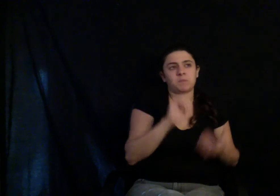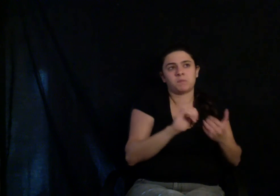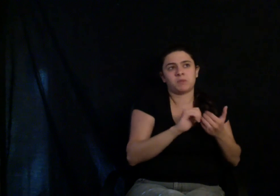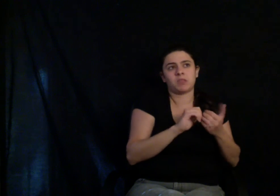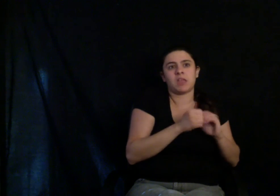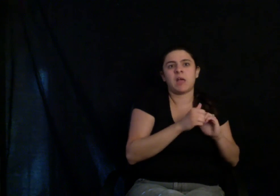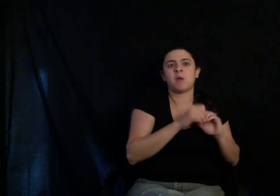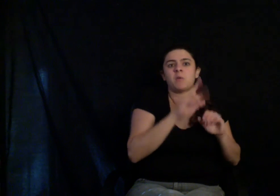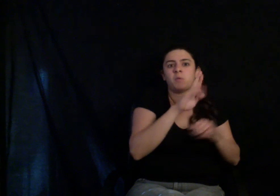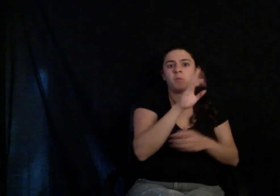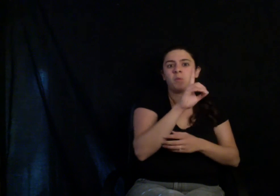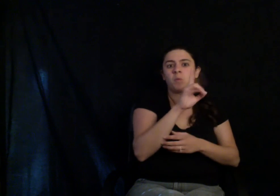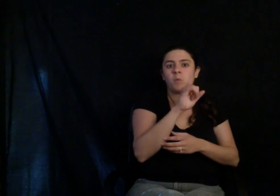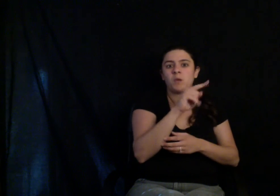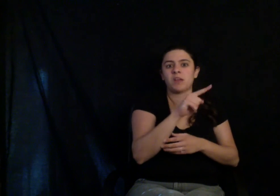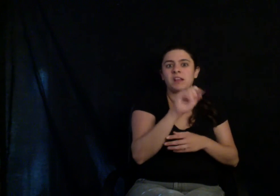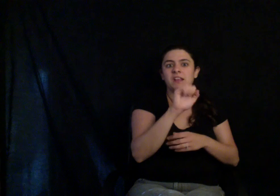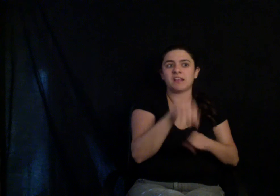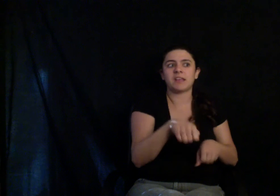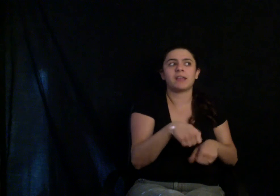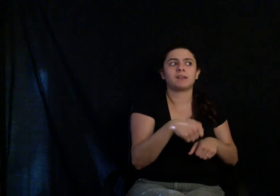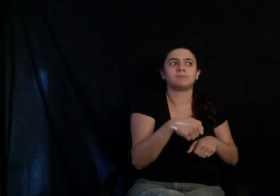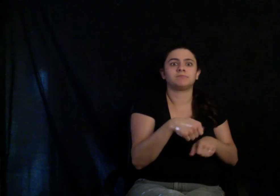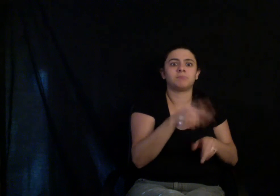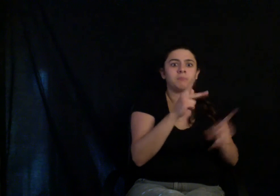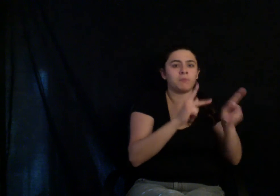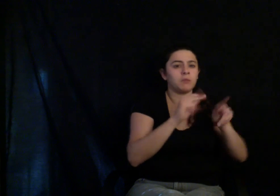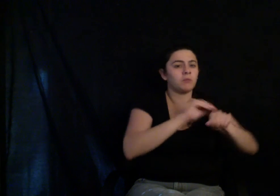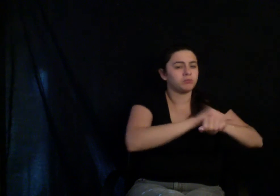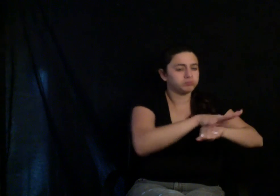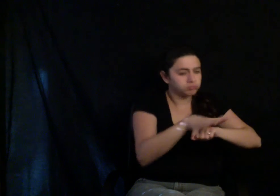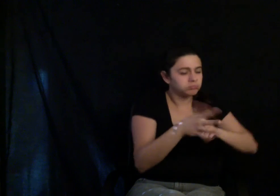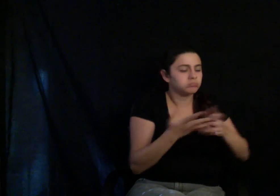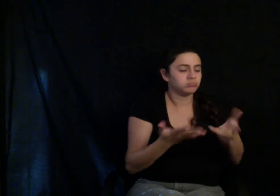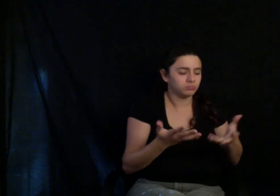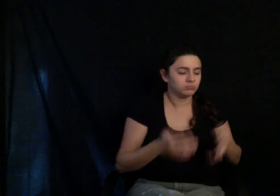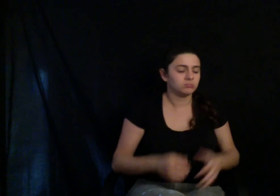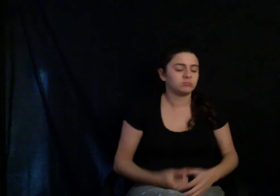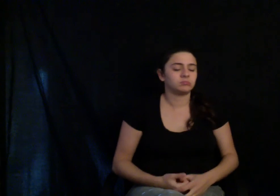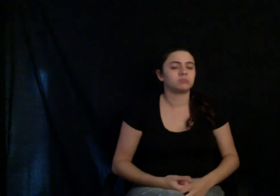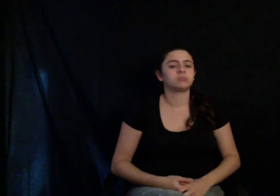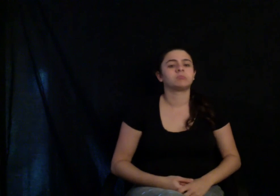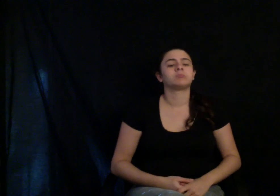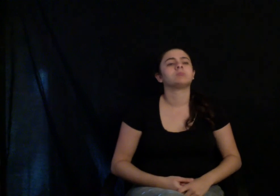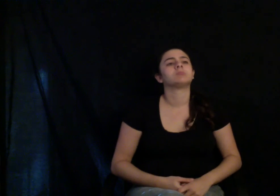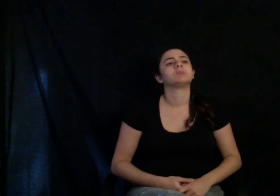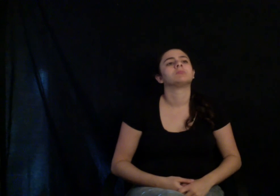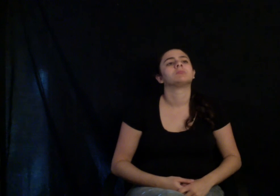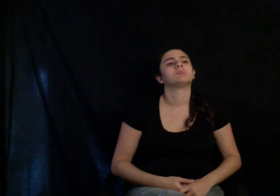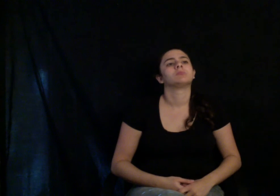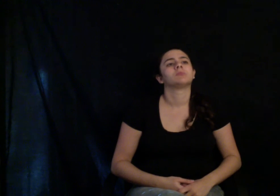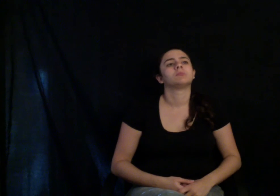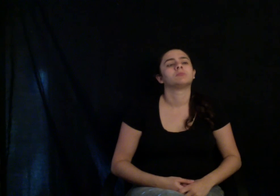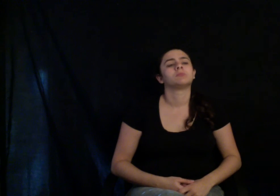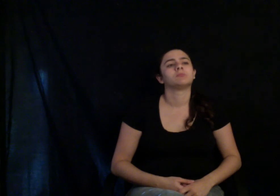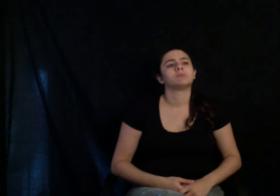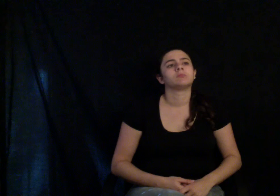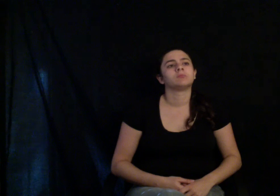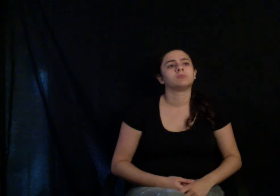not old, but she browses Reddit sometimes. I think, and it was her idea. This whole campaign to raise money